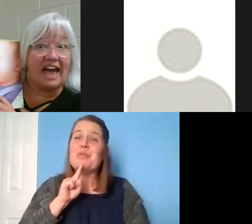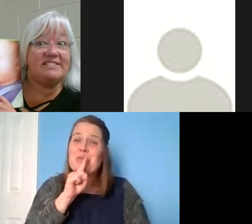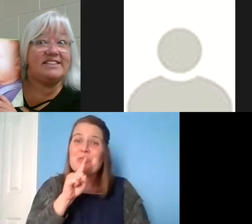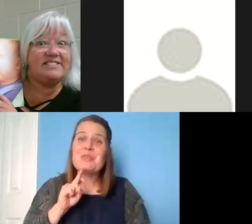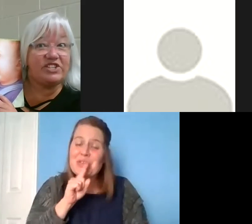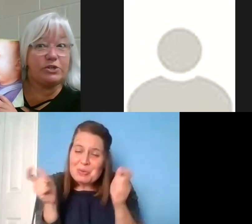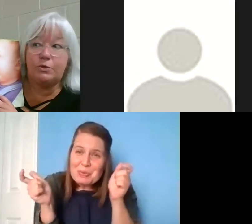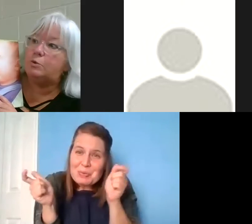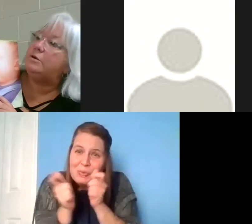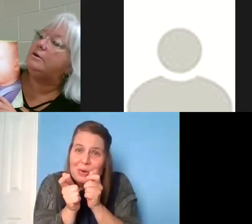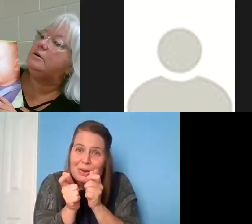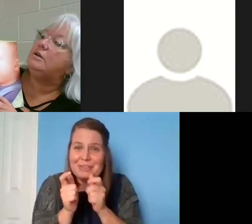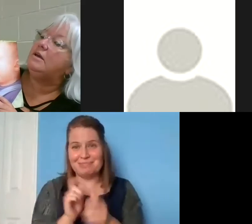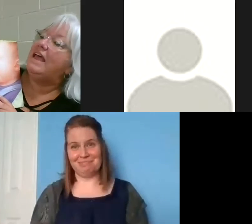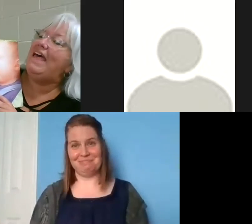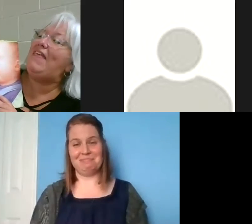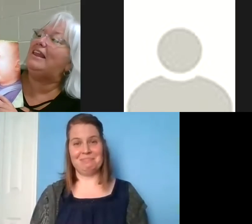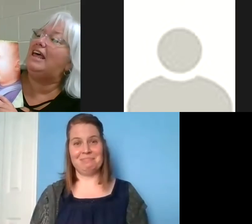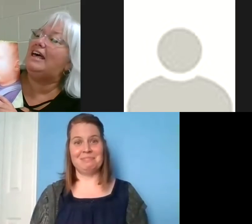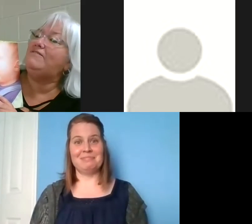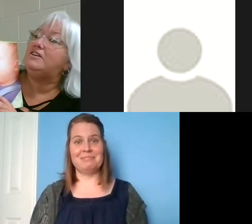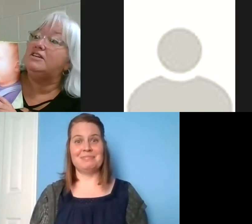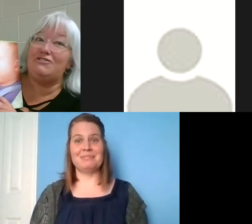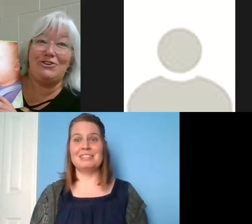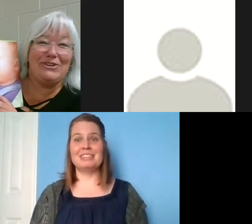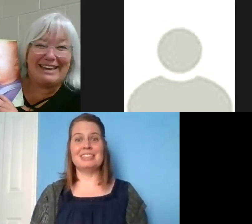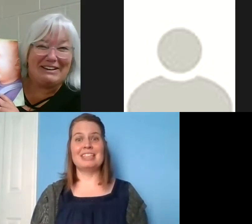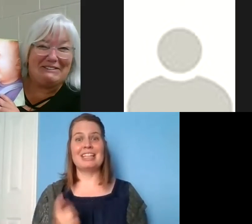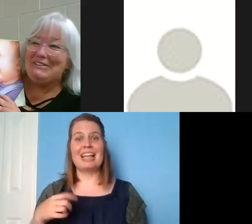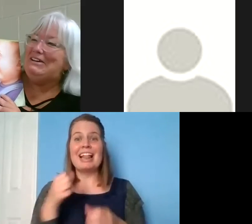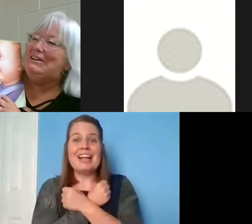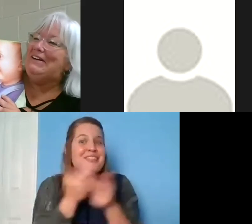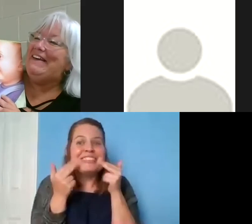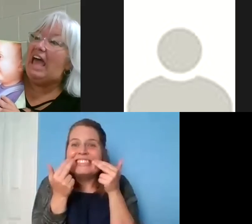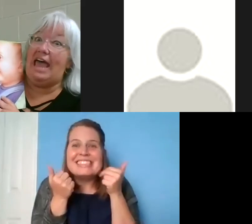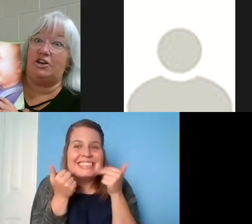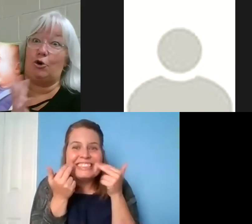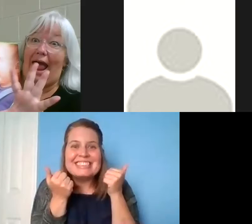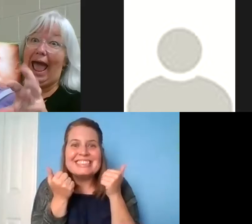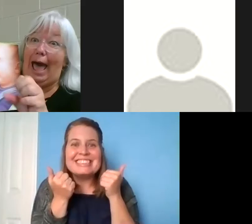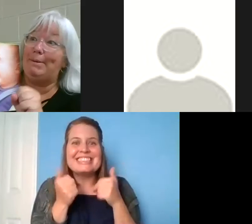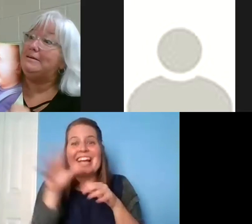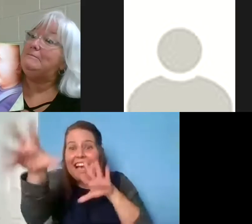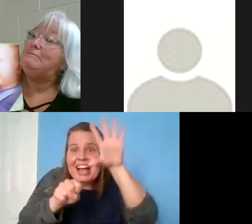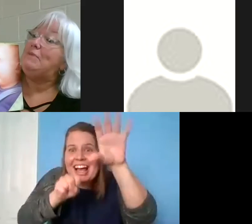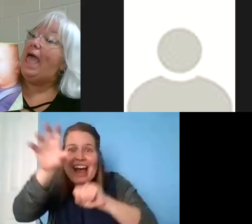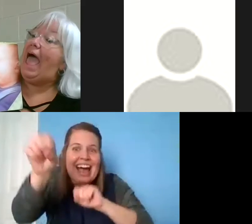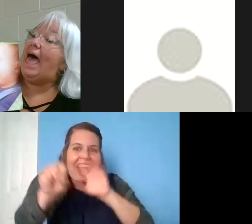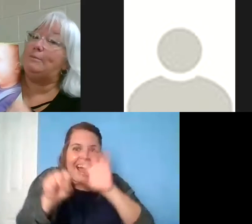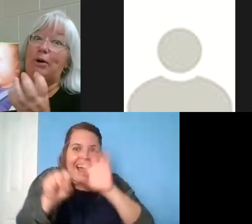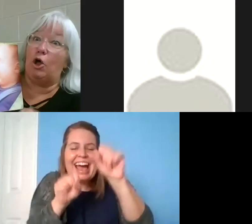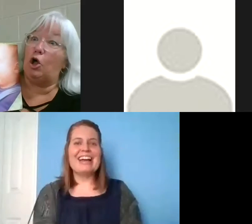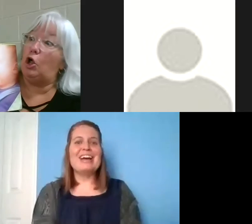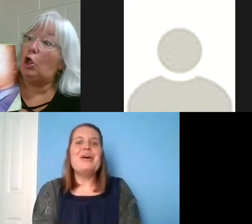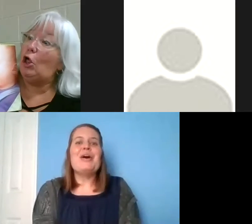tiny sizes too. And they loved to giggle and grab